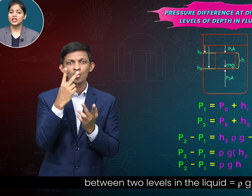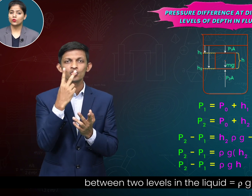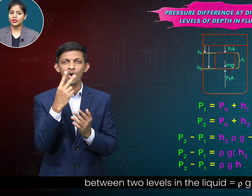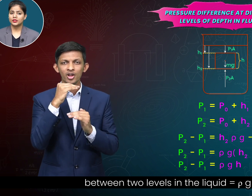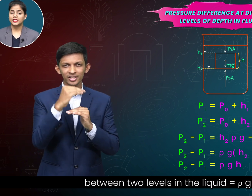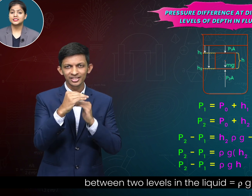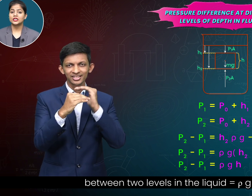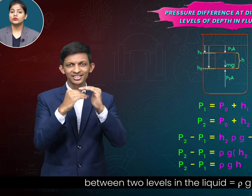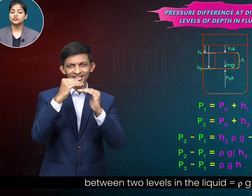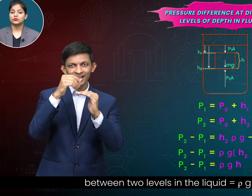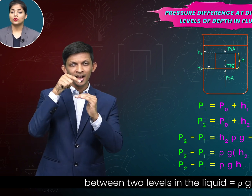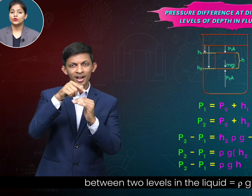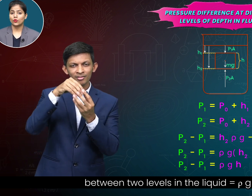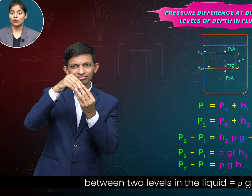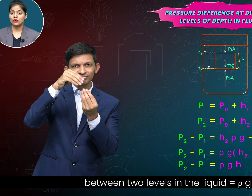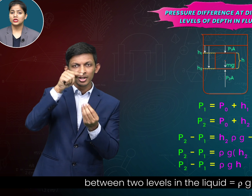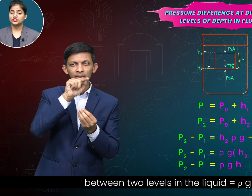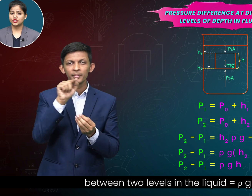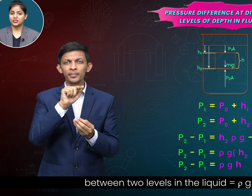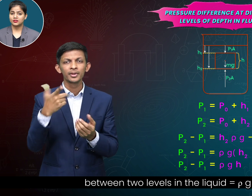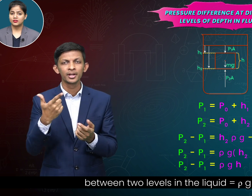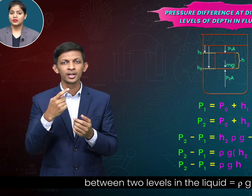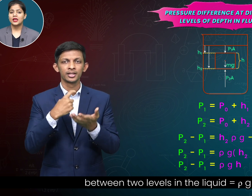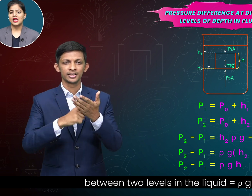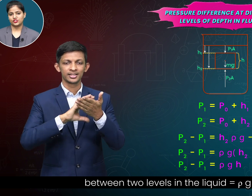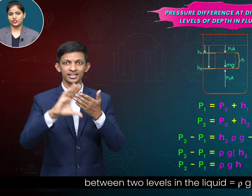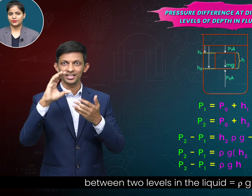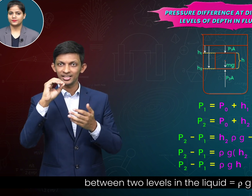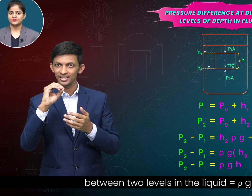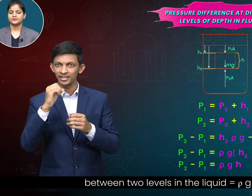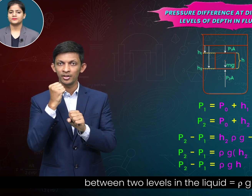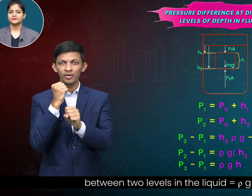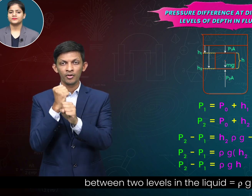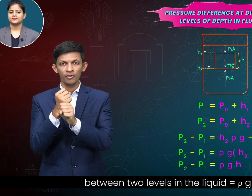liquid is equal to rho g h.